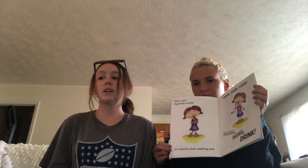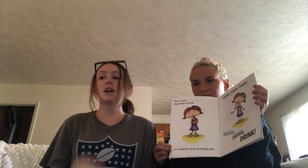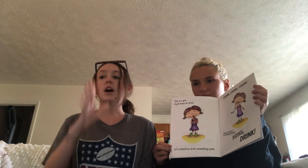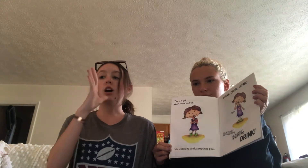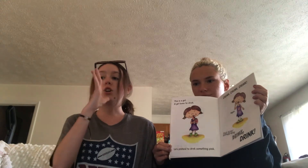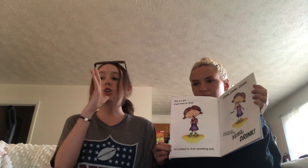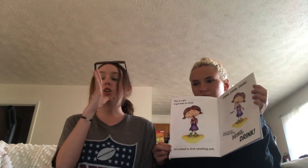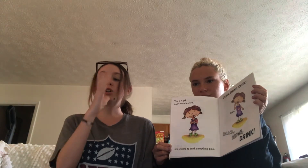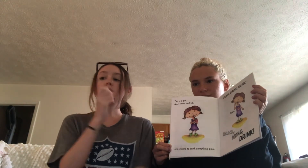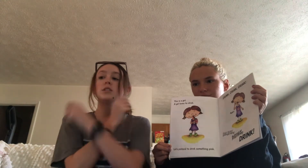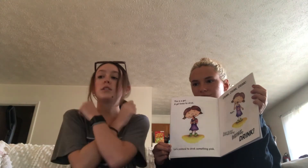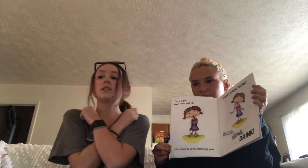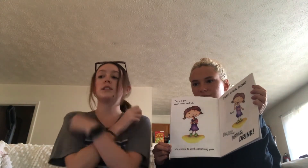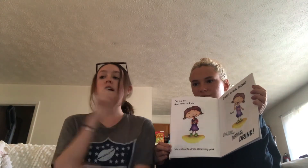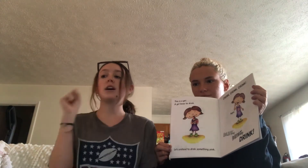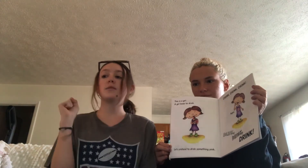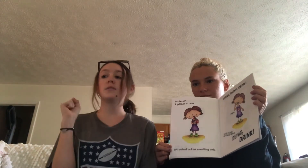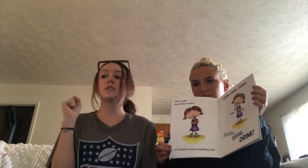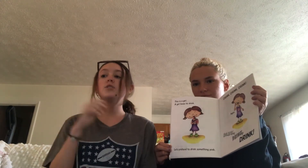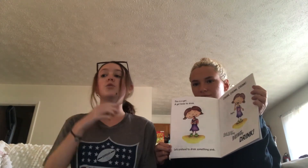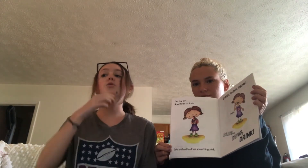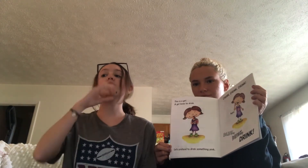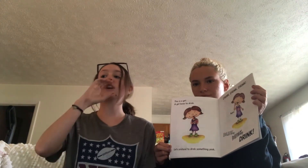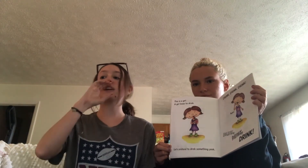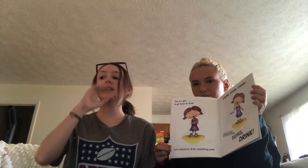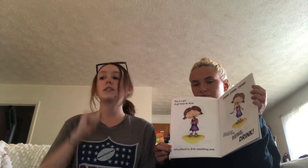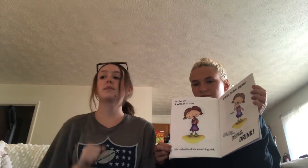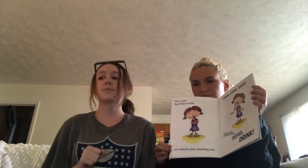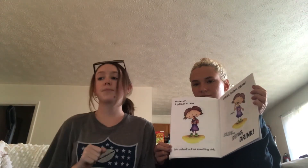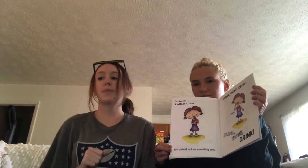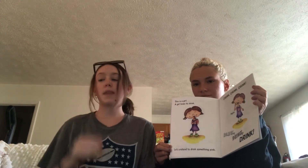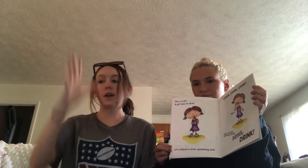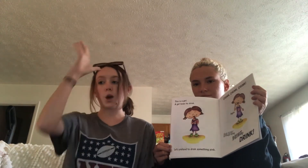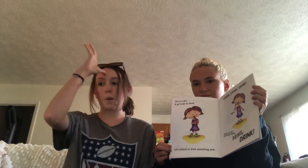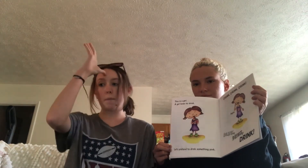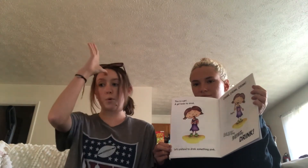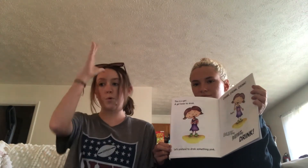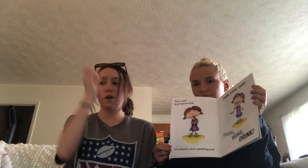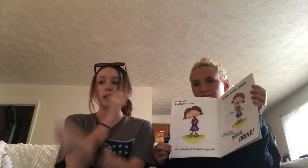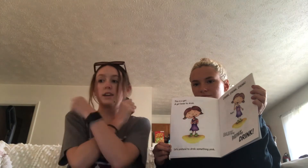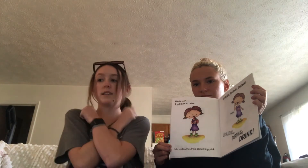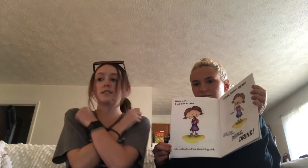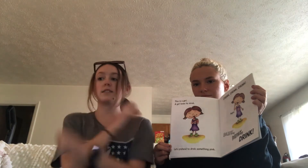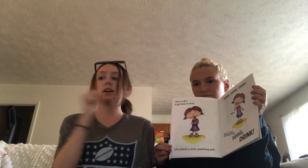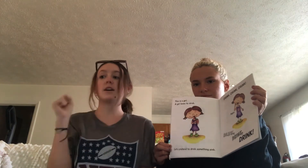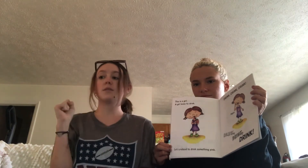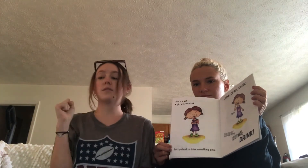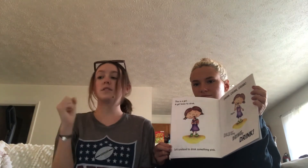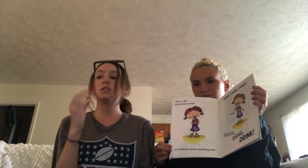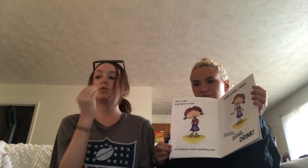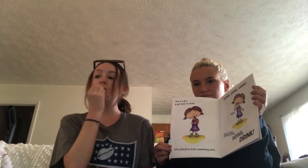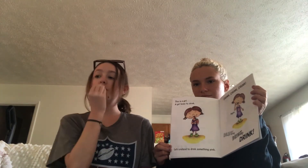A girl loves to drink. A boy loves to eat.